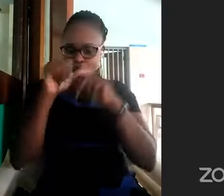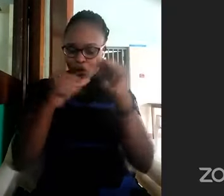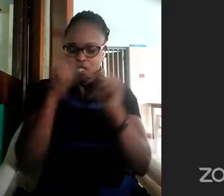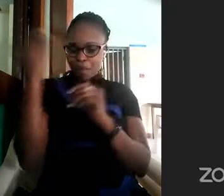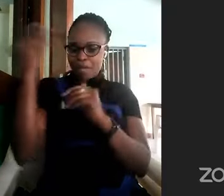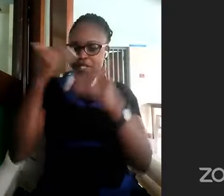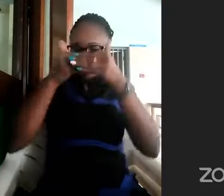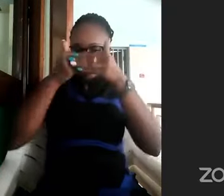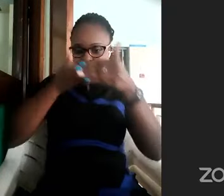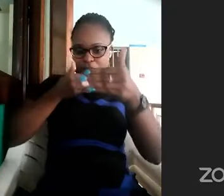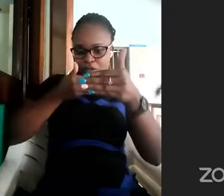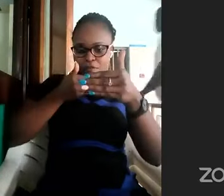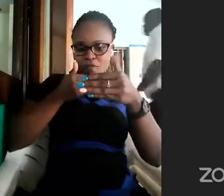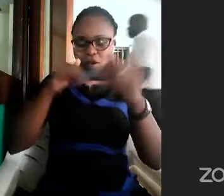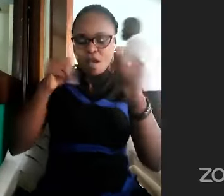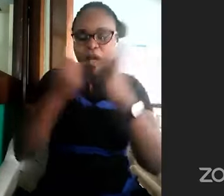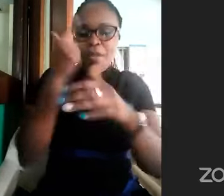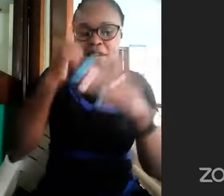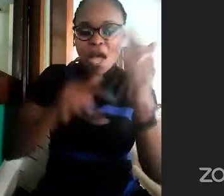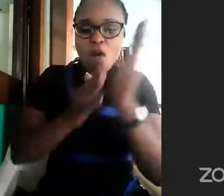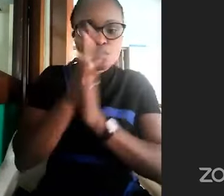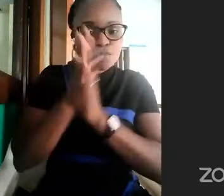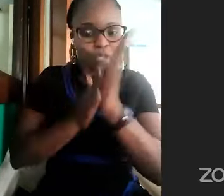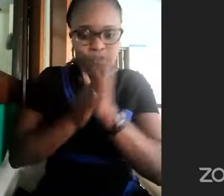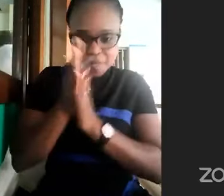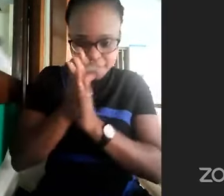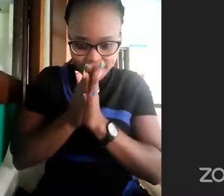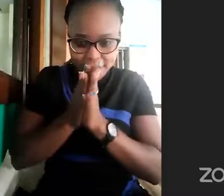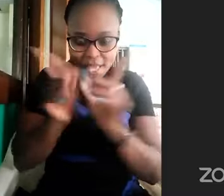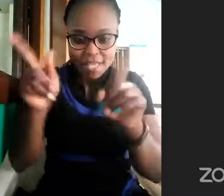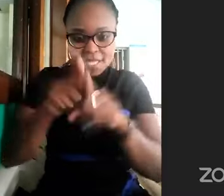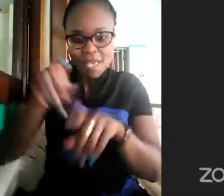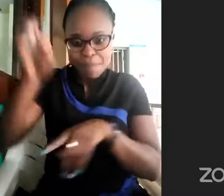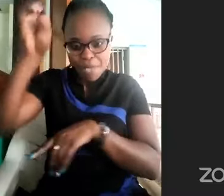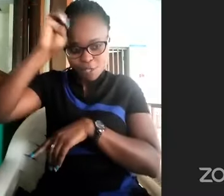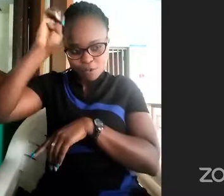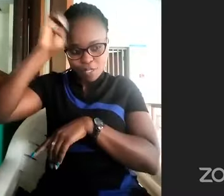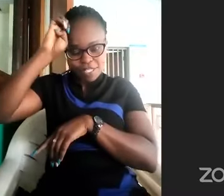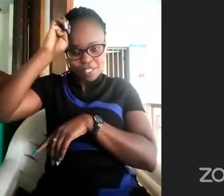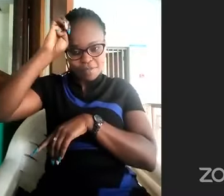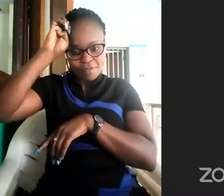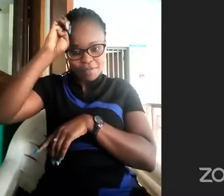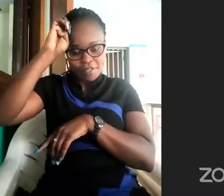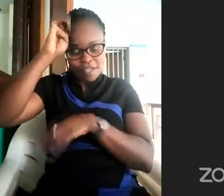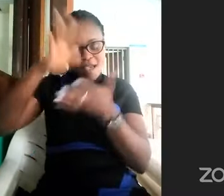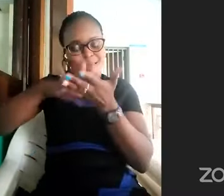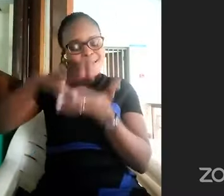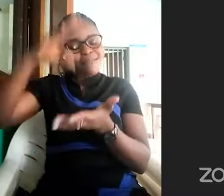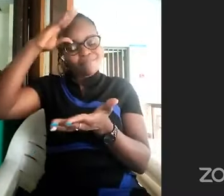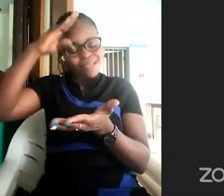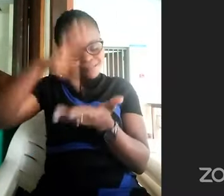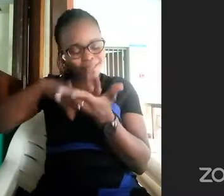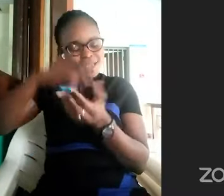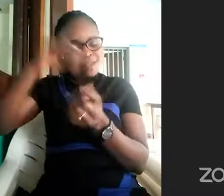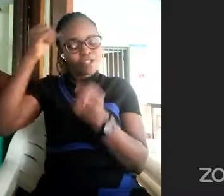It's truly motivating, encouraging, and very educative. I've learned a lot personally, and I wish to share with